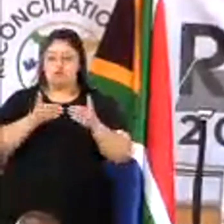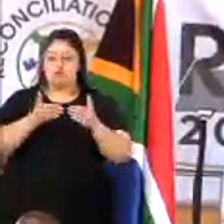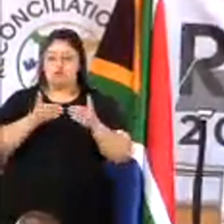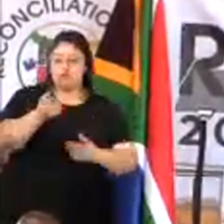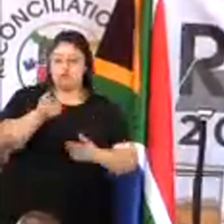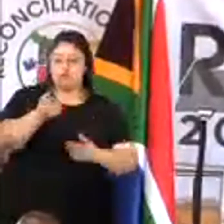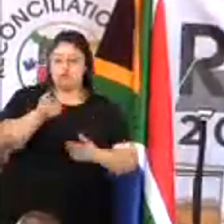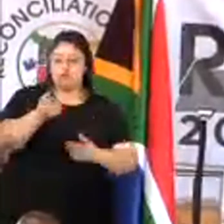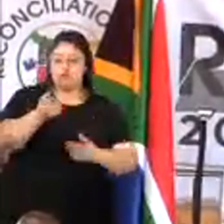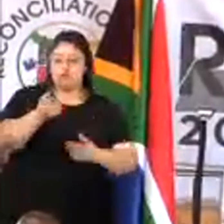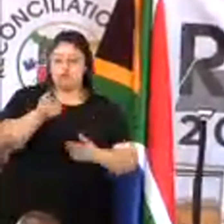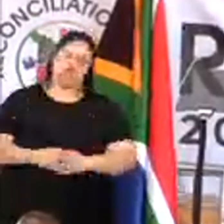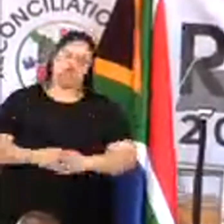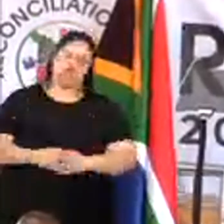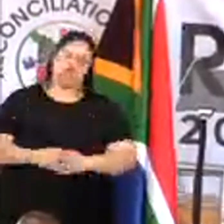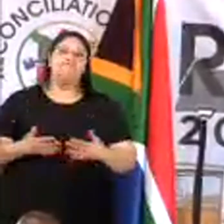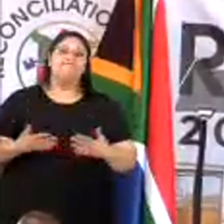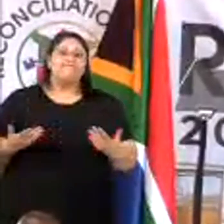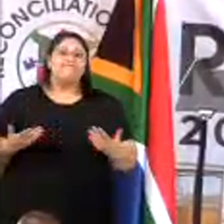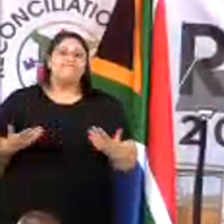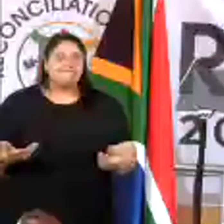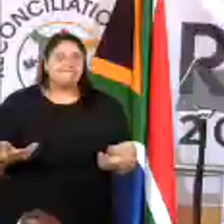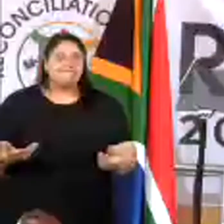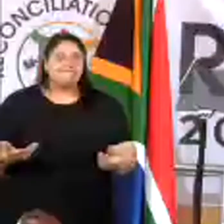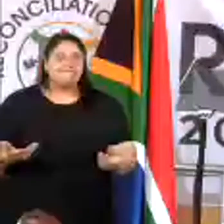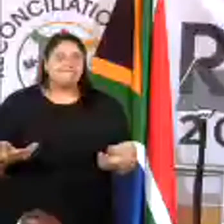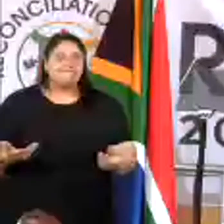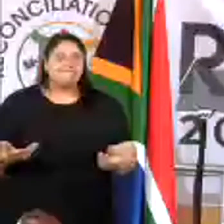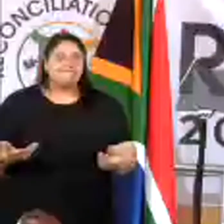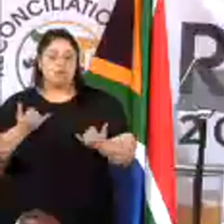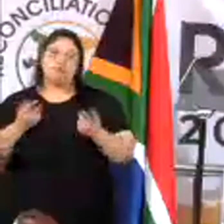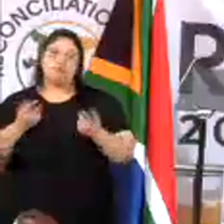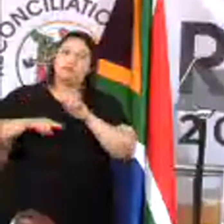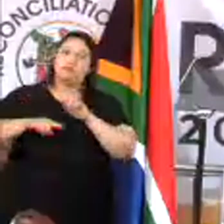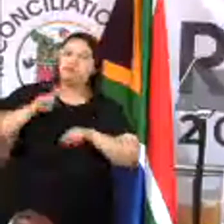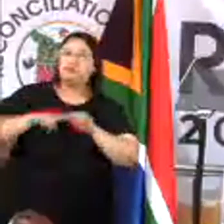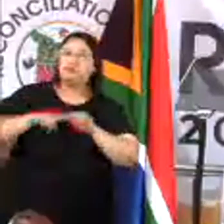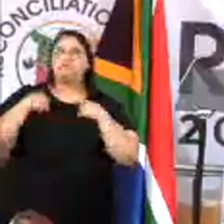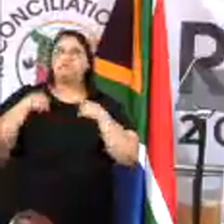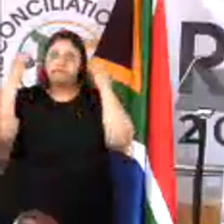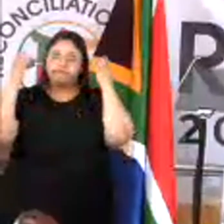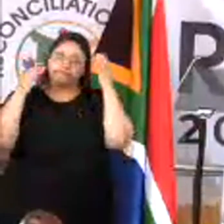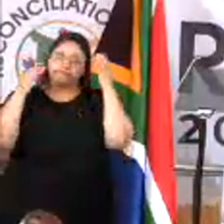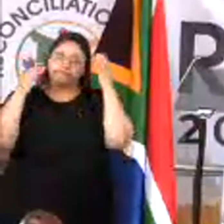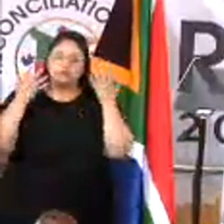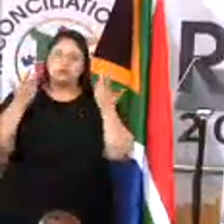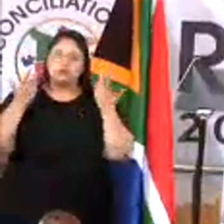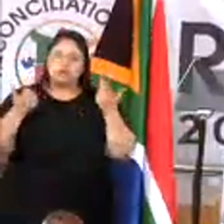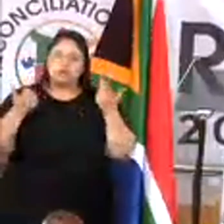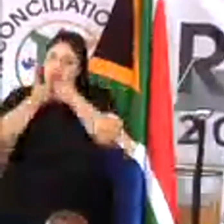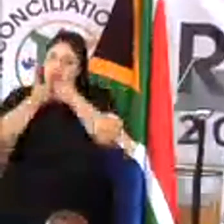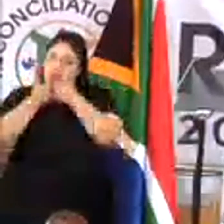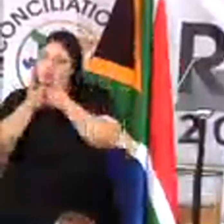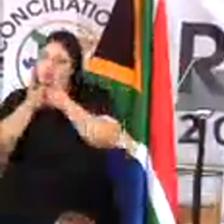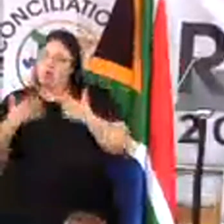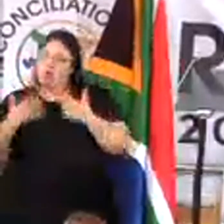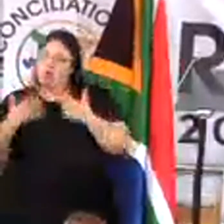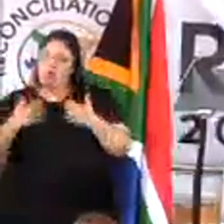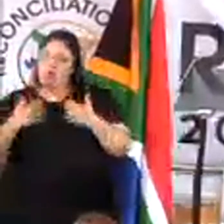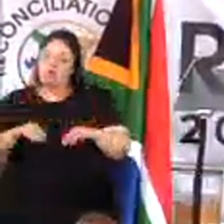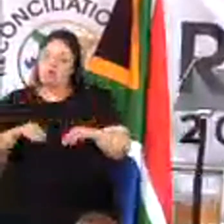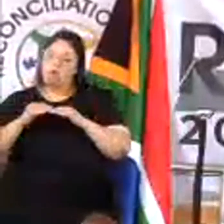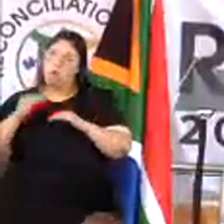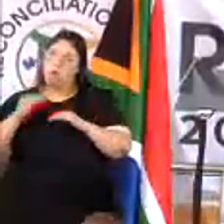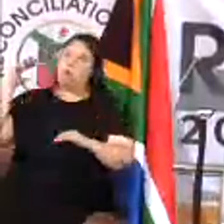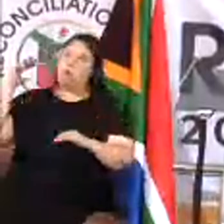one. And yet, even as we may sometimes think our challenges are